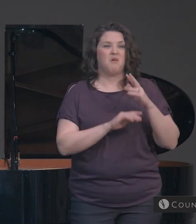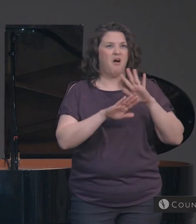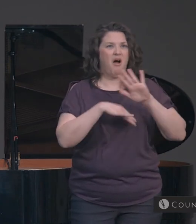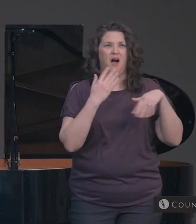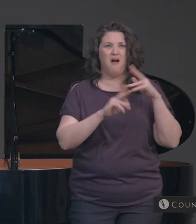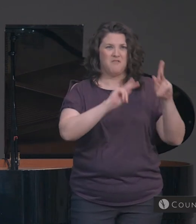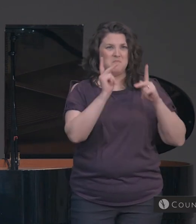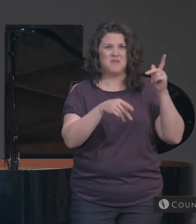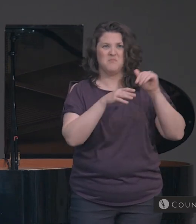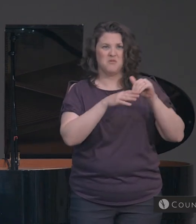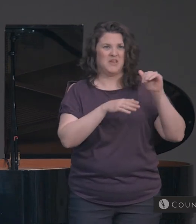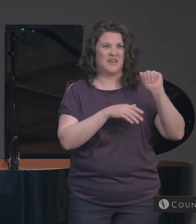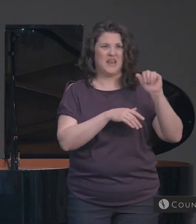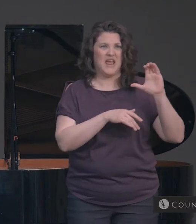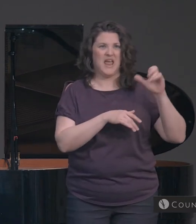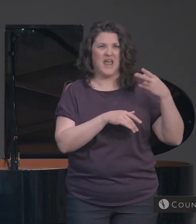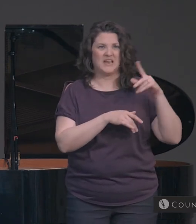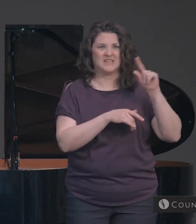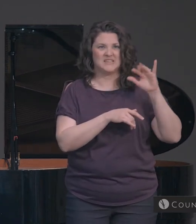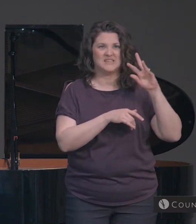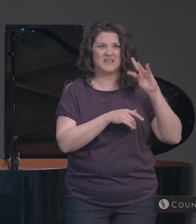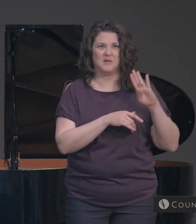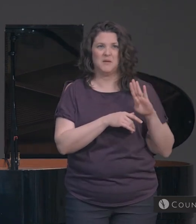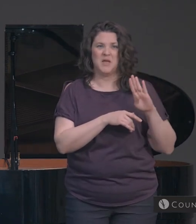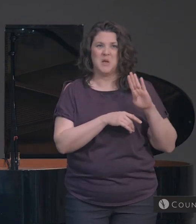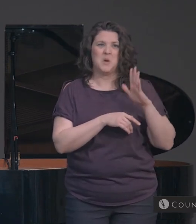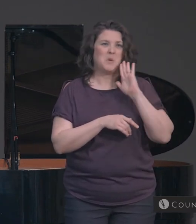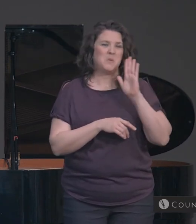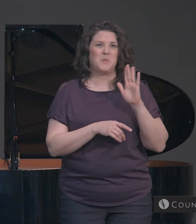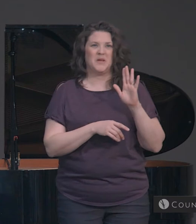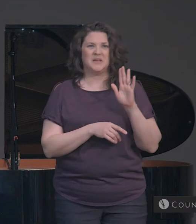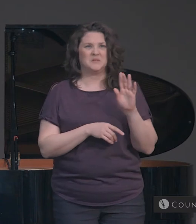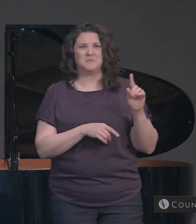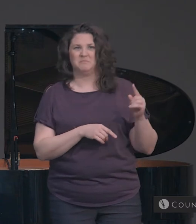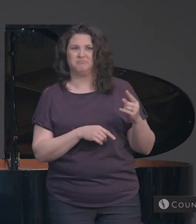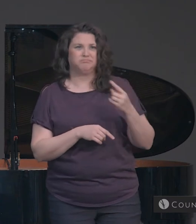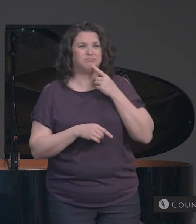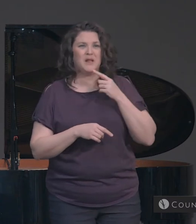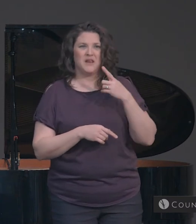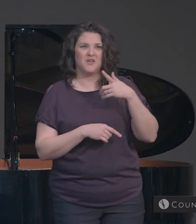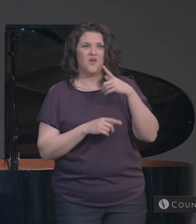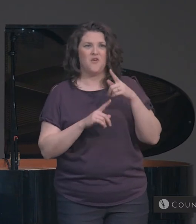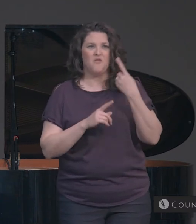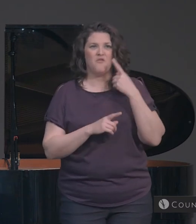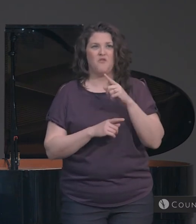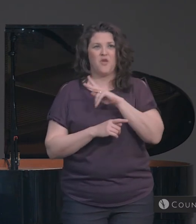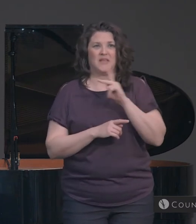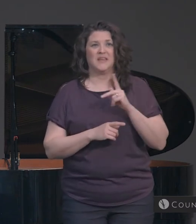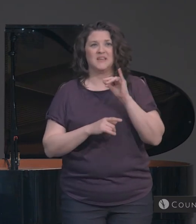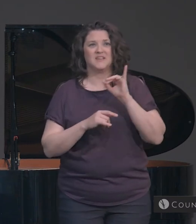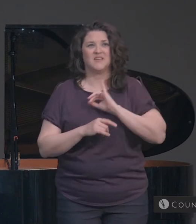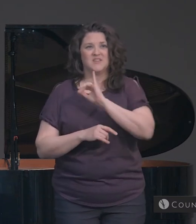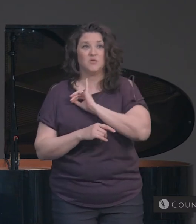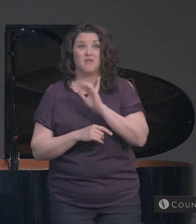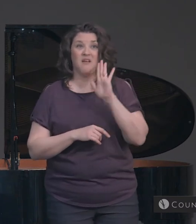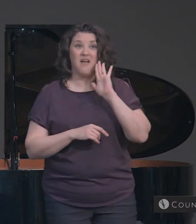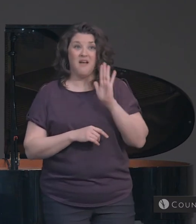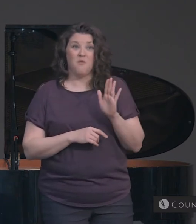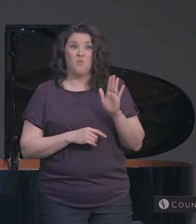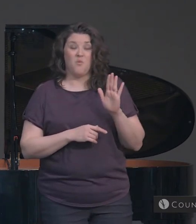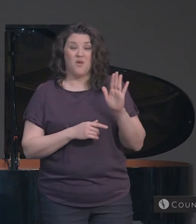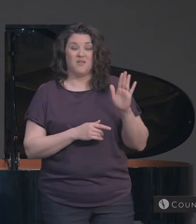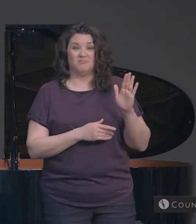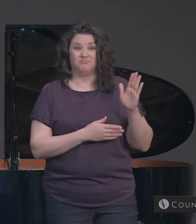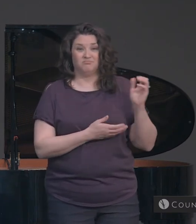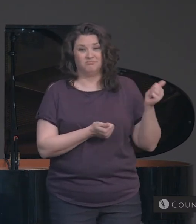Shall be a deceitful things to the kings of Israel. I will again bring a conqueror to you, inhabitants of Marsha. The